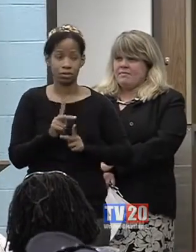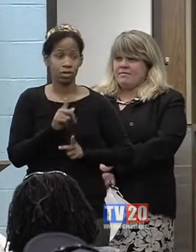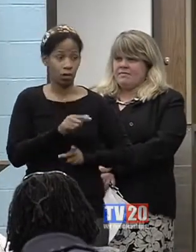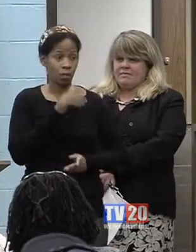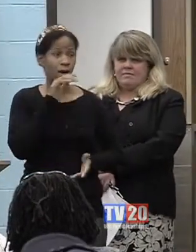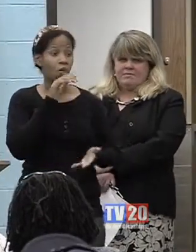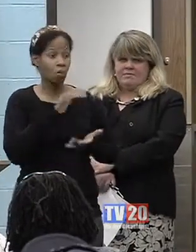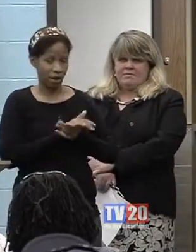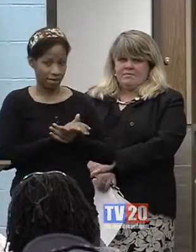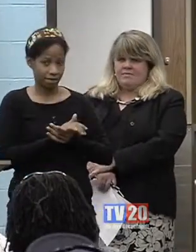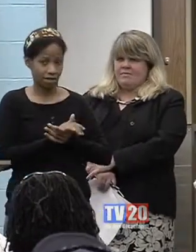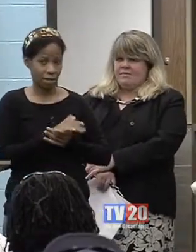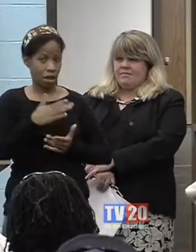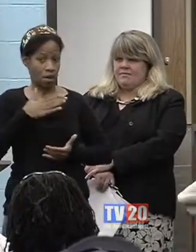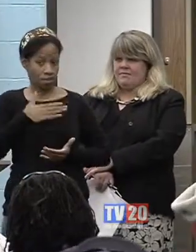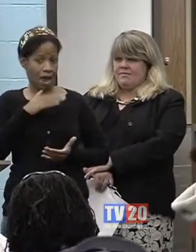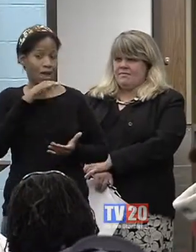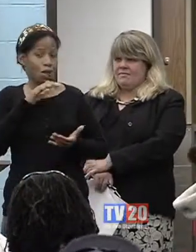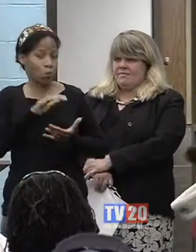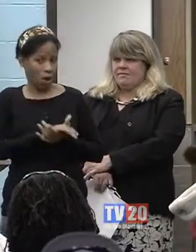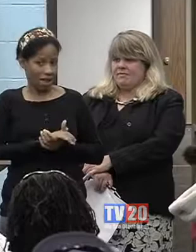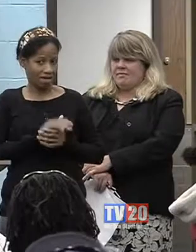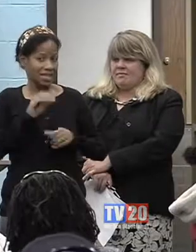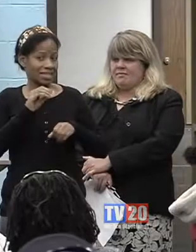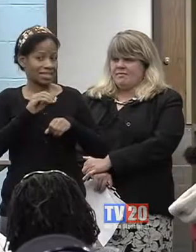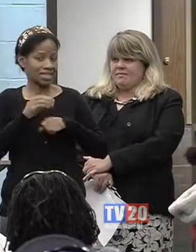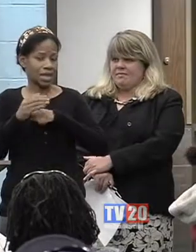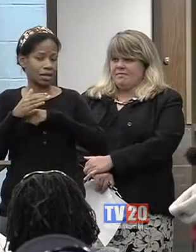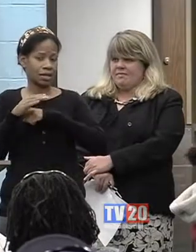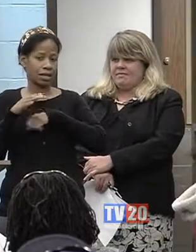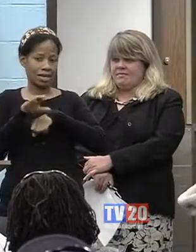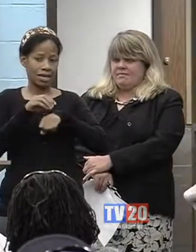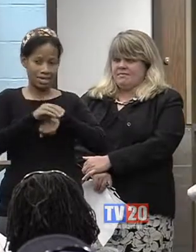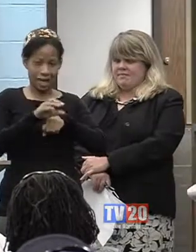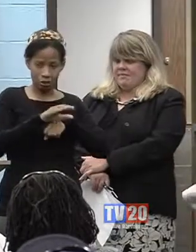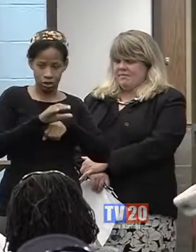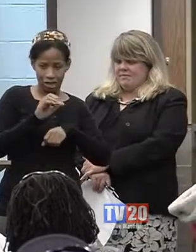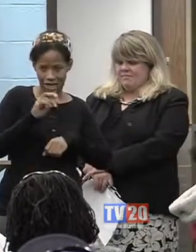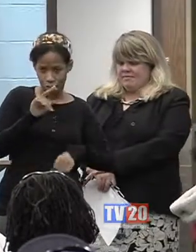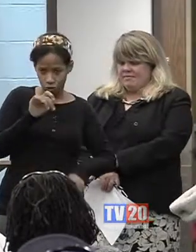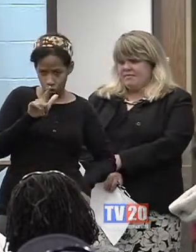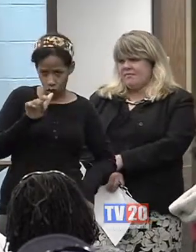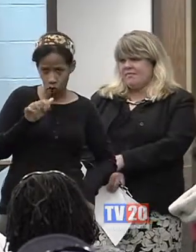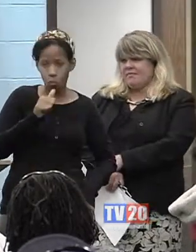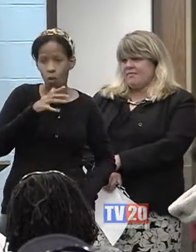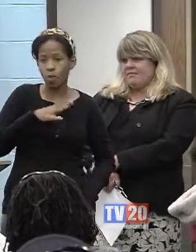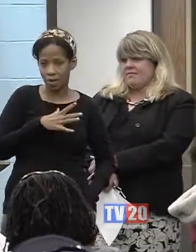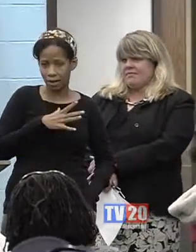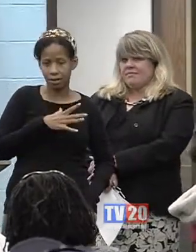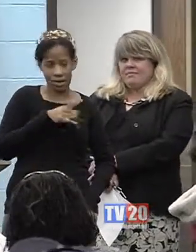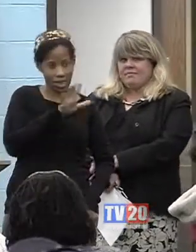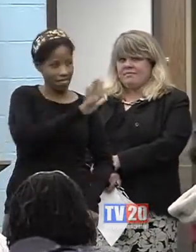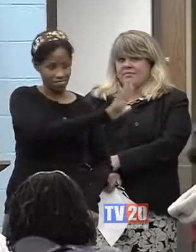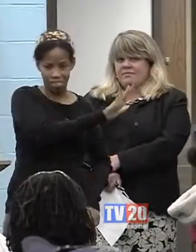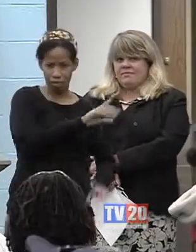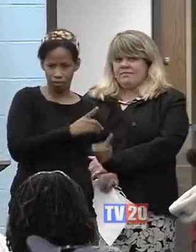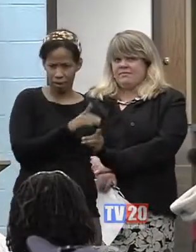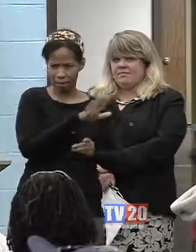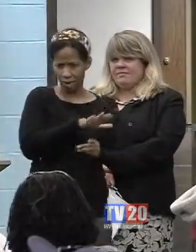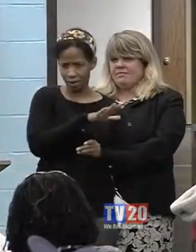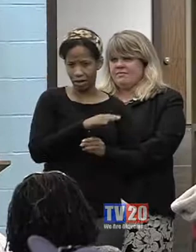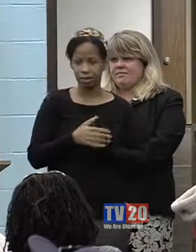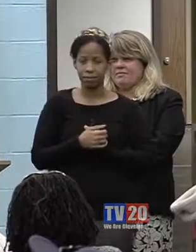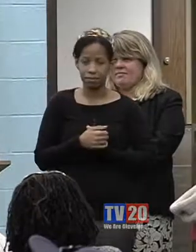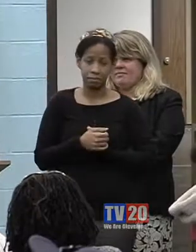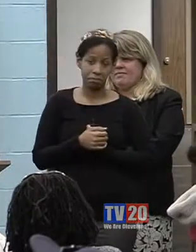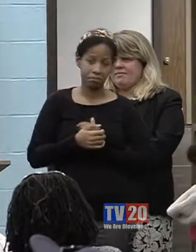wife's district, correct? My wife is the county council rep. So if you reach out, Tom, I'll come over and I'll